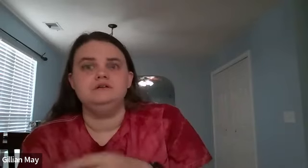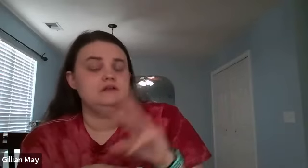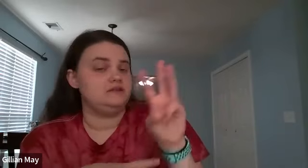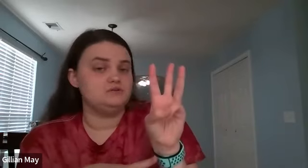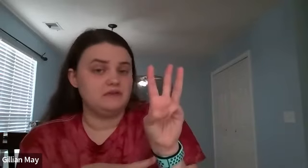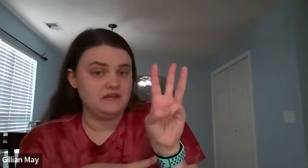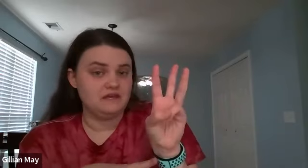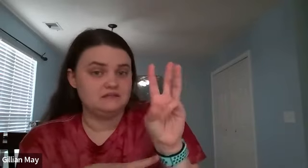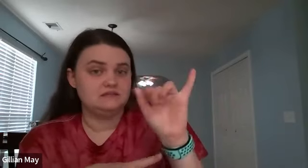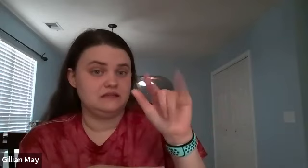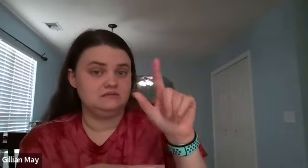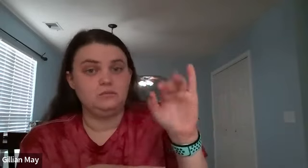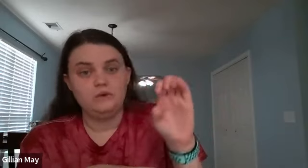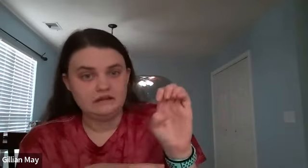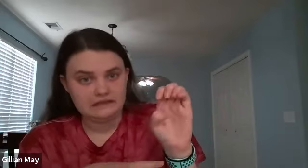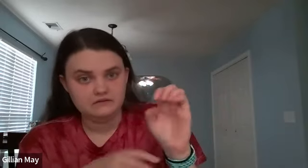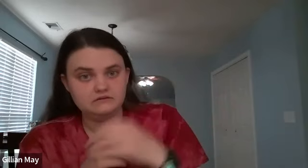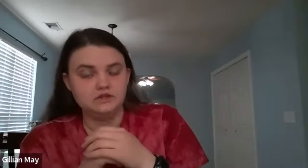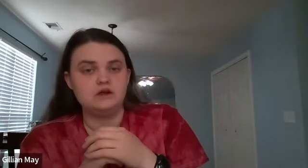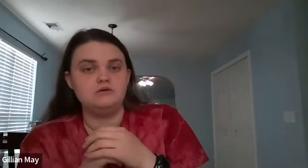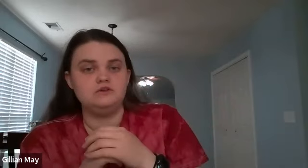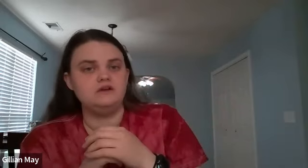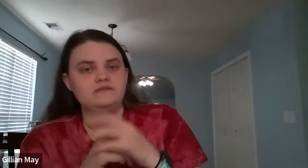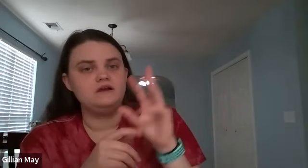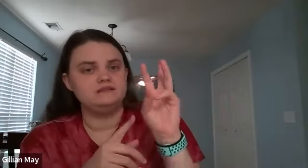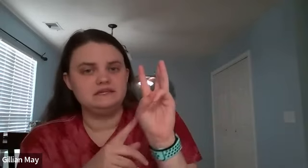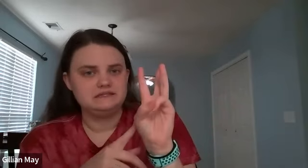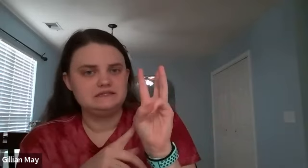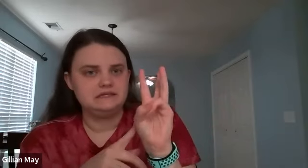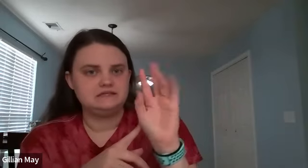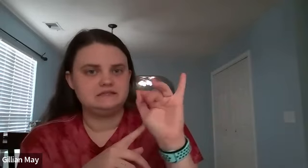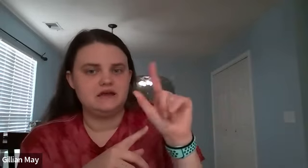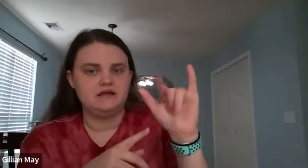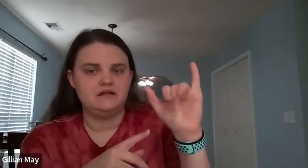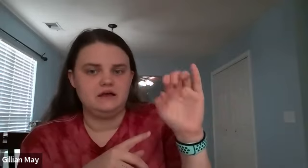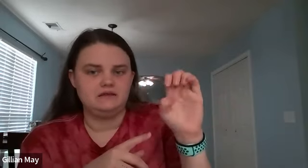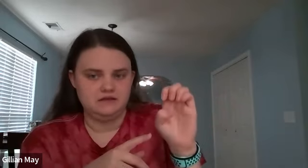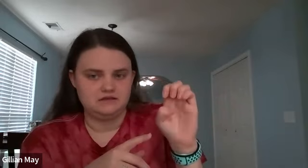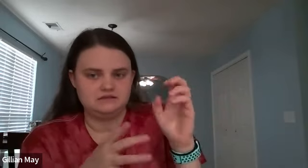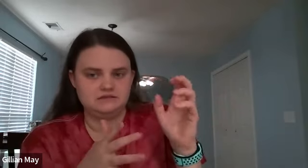if they're doing this, like Willie, they're not saying 6 I-L-I, yes,